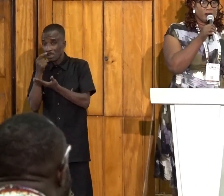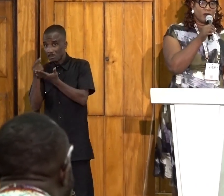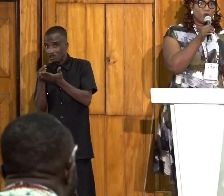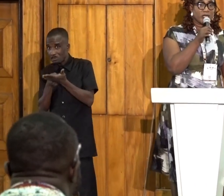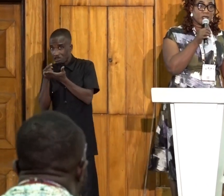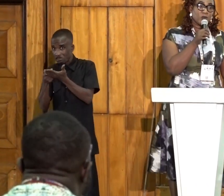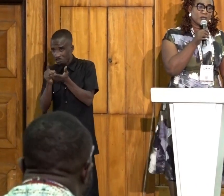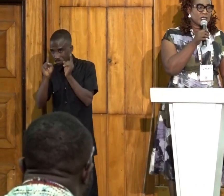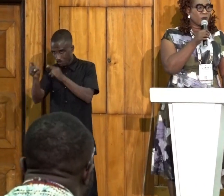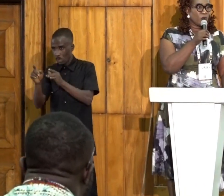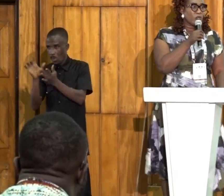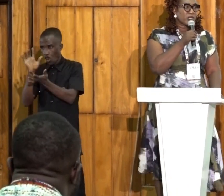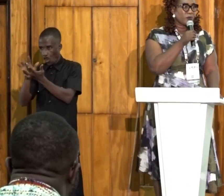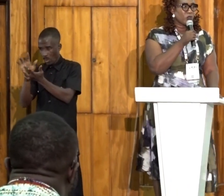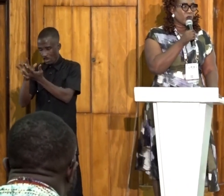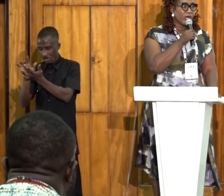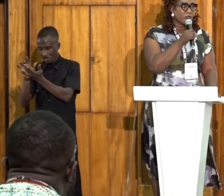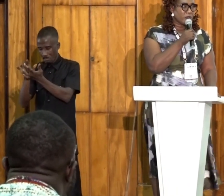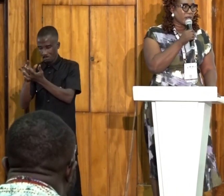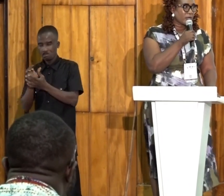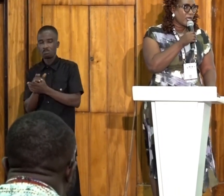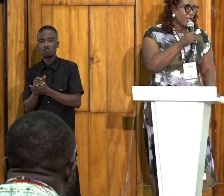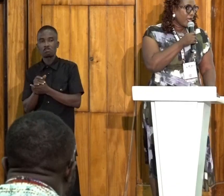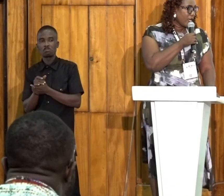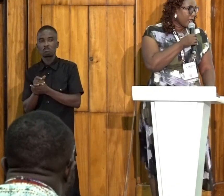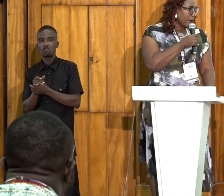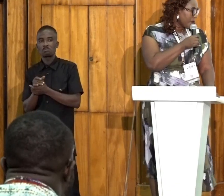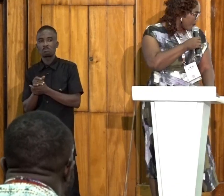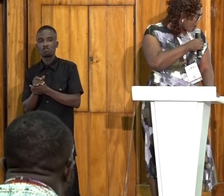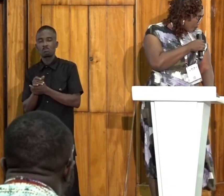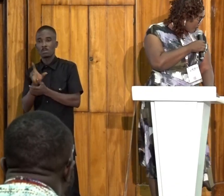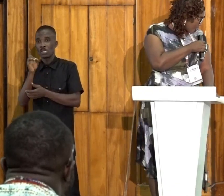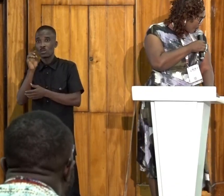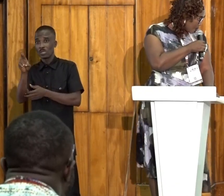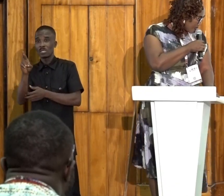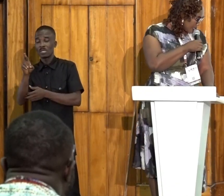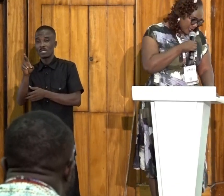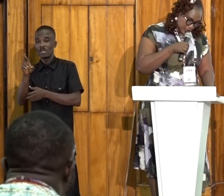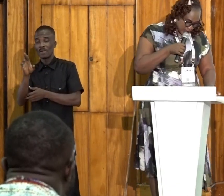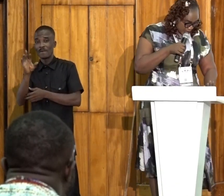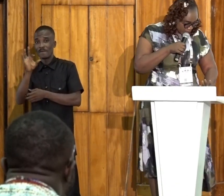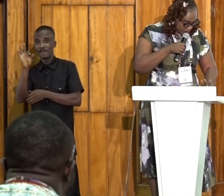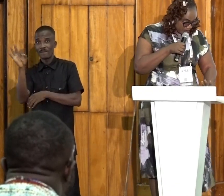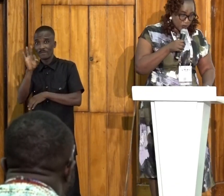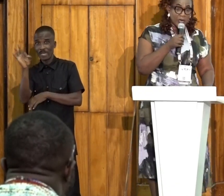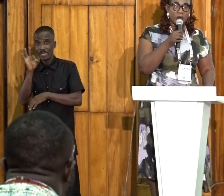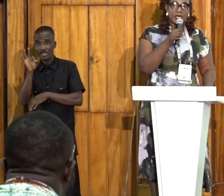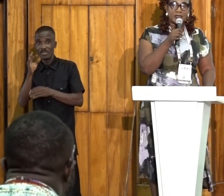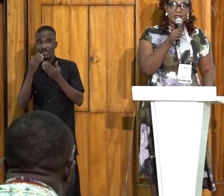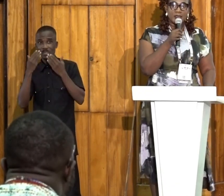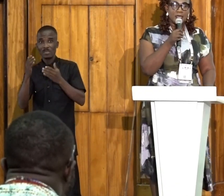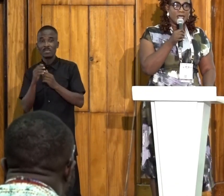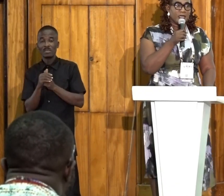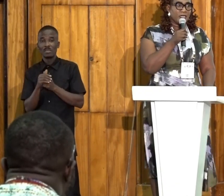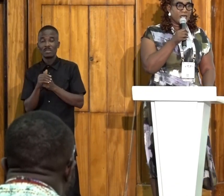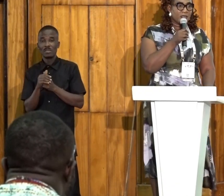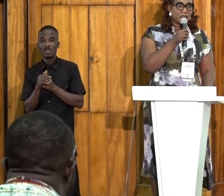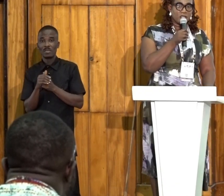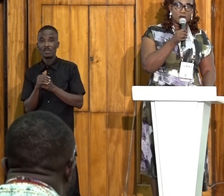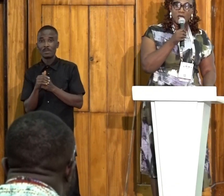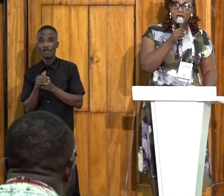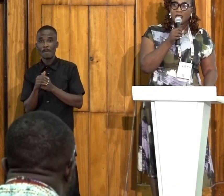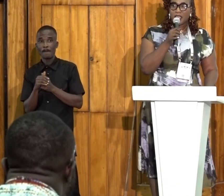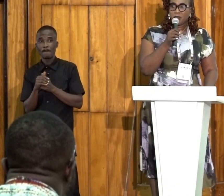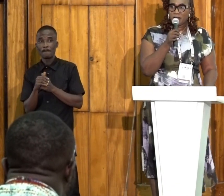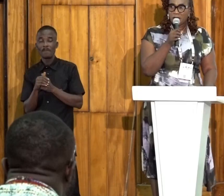additional questions that we want him to address. We'll just close this session so that we can start the next